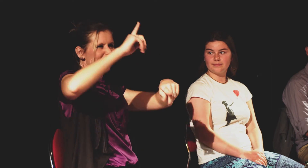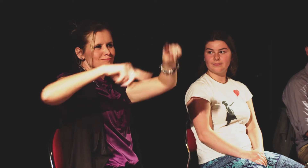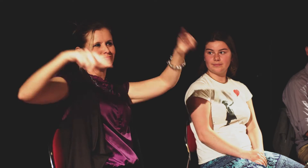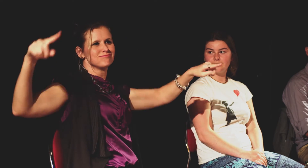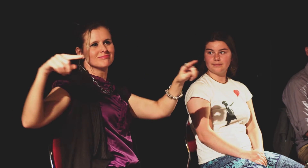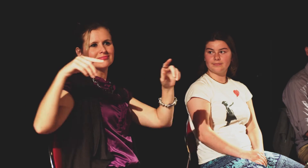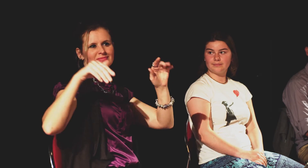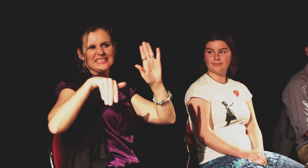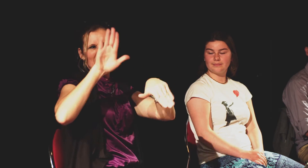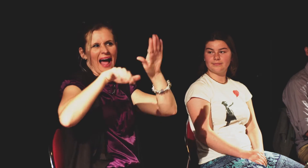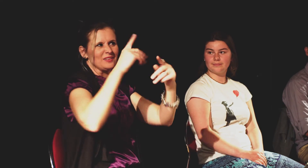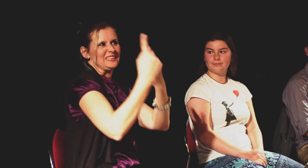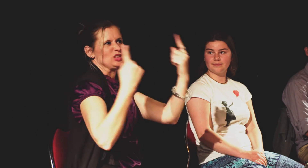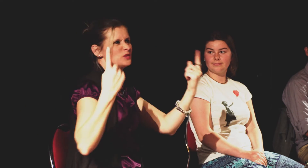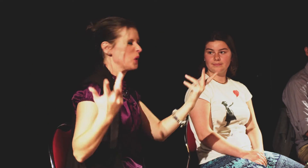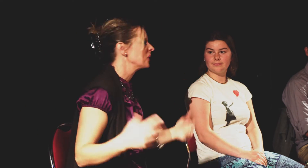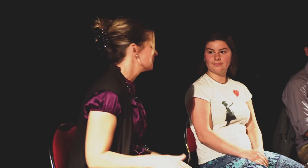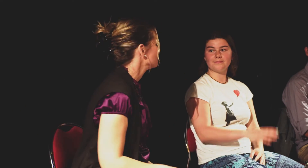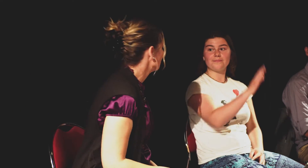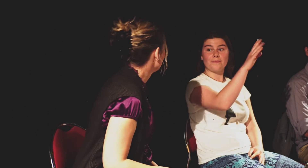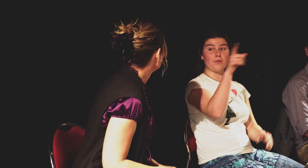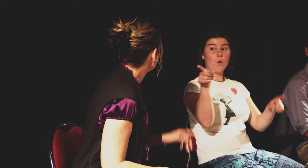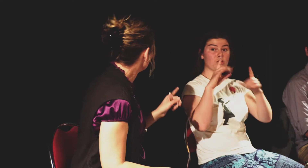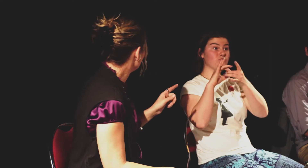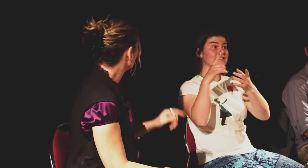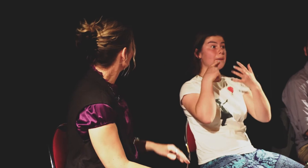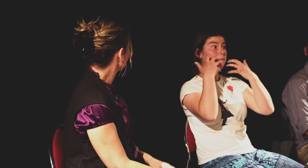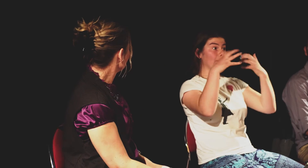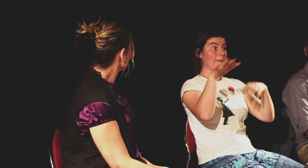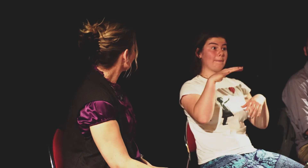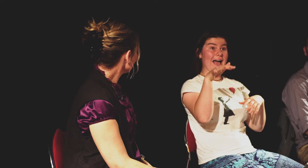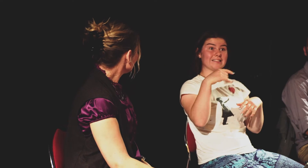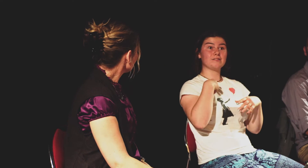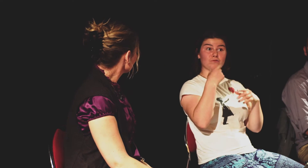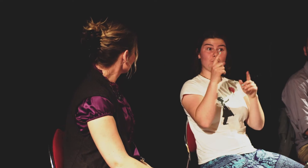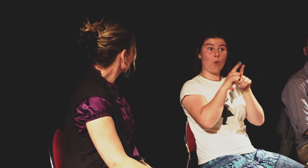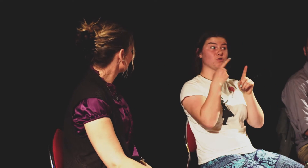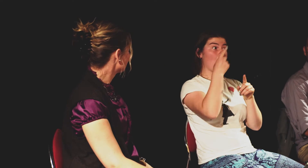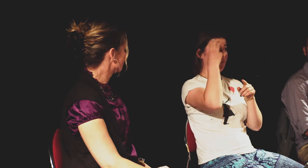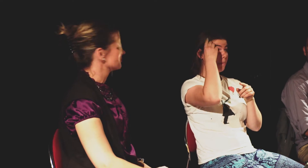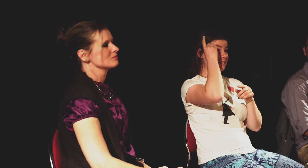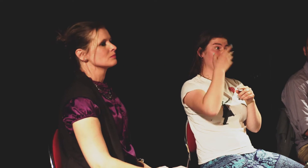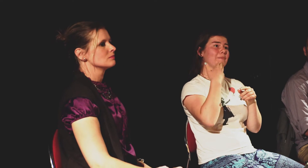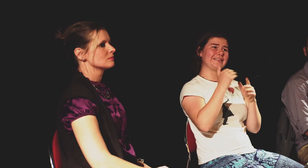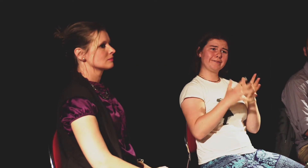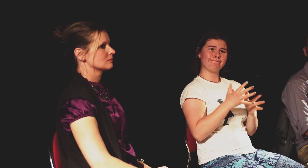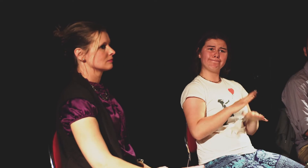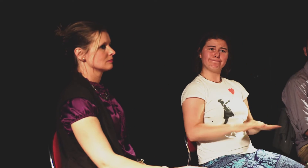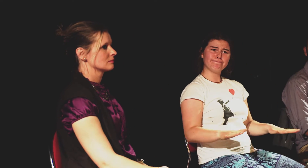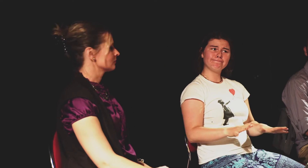quieter space, then we'll change. We'll adapt to that situation. Yeah, and talking about public places, my mum and